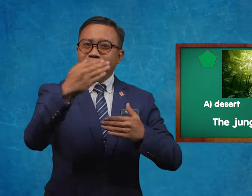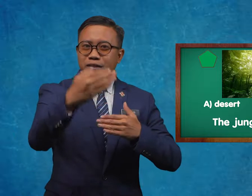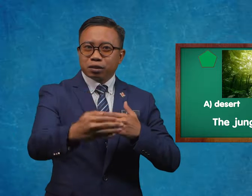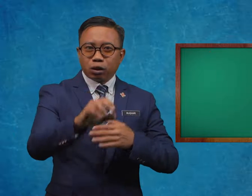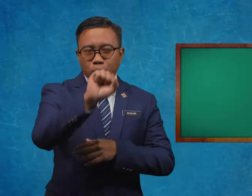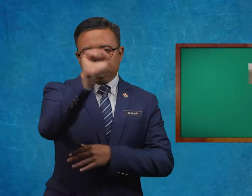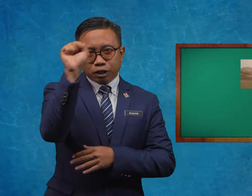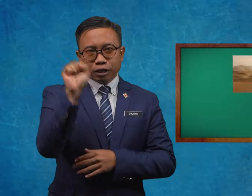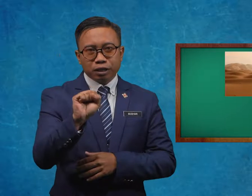Next question.